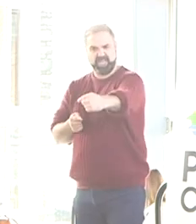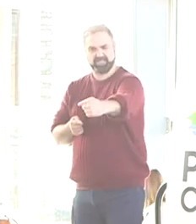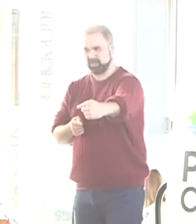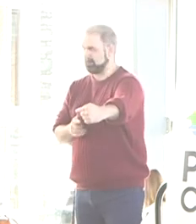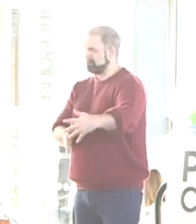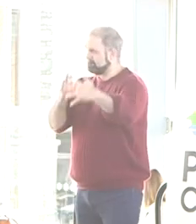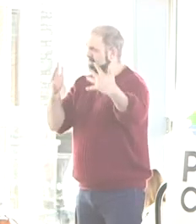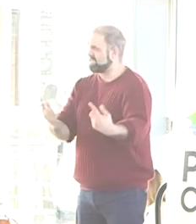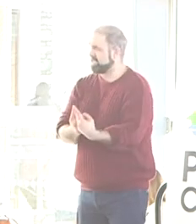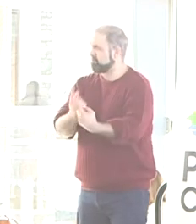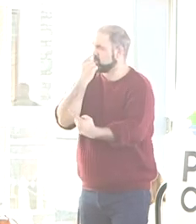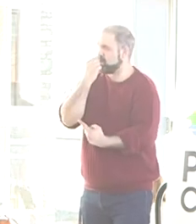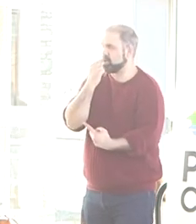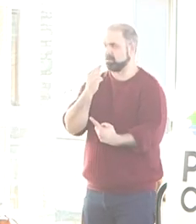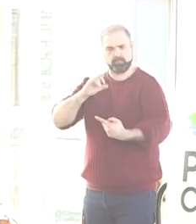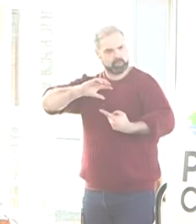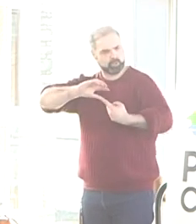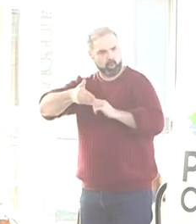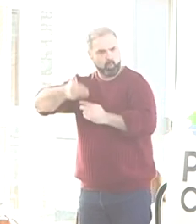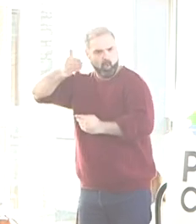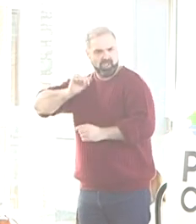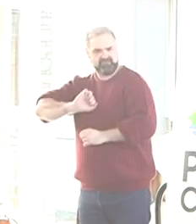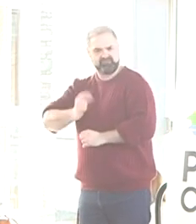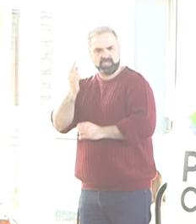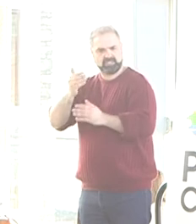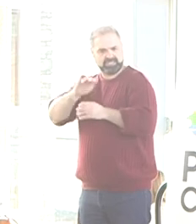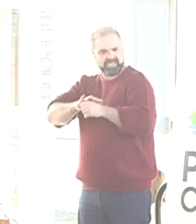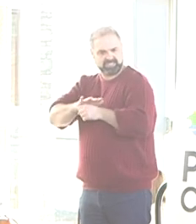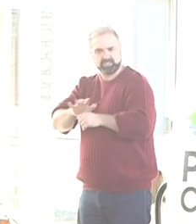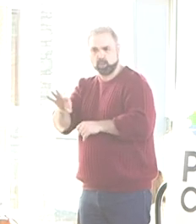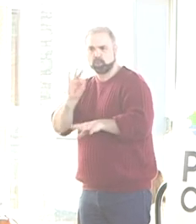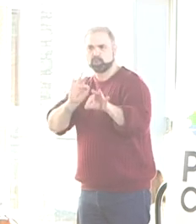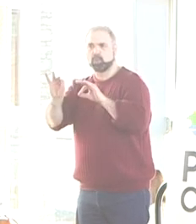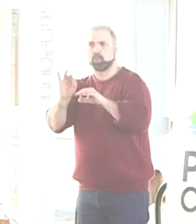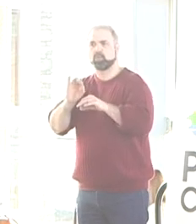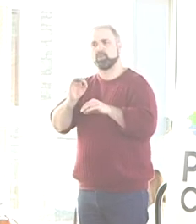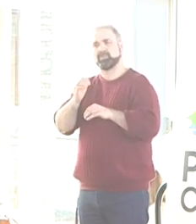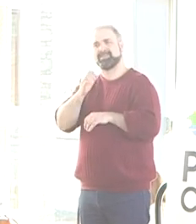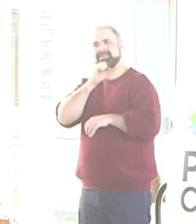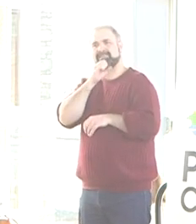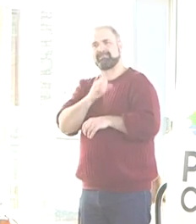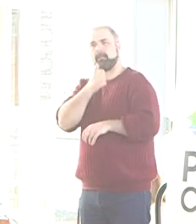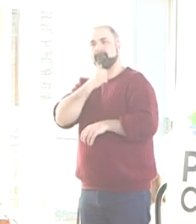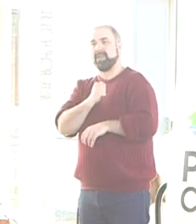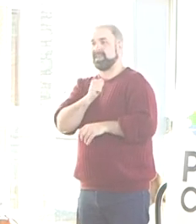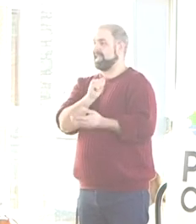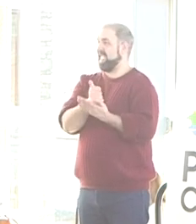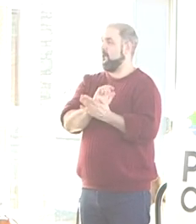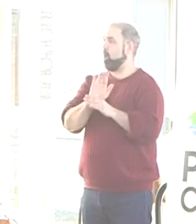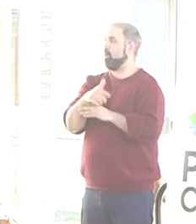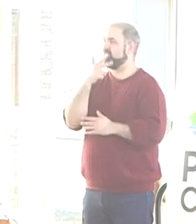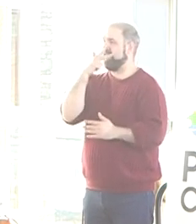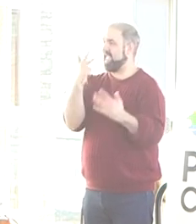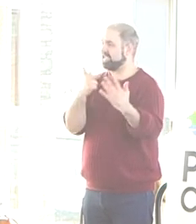possible. And when Stonewall took their first case, they chose gay men who were over 18, but